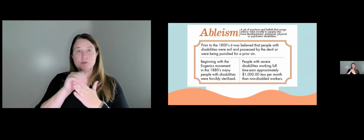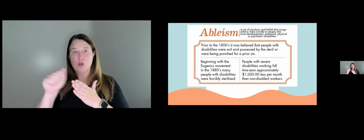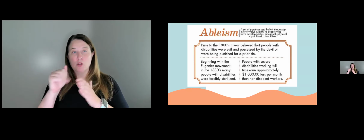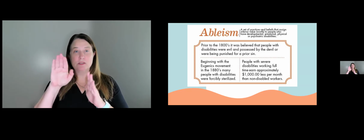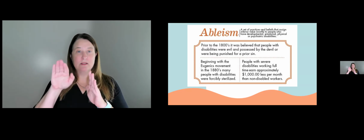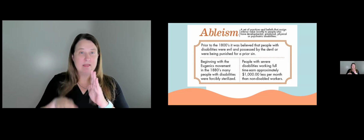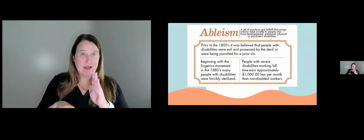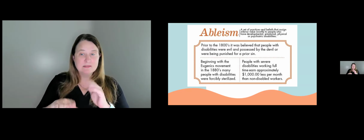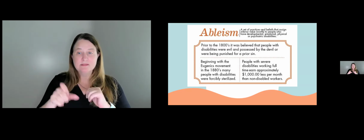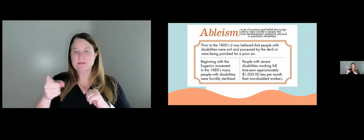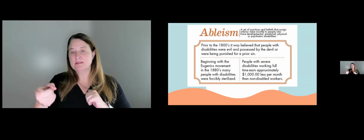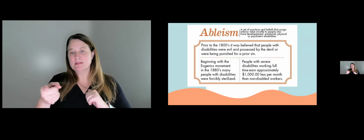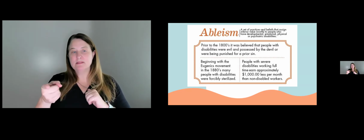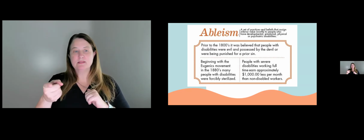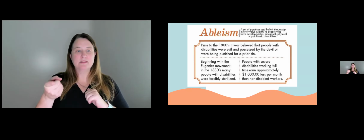People earned about,